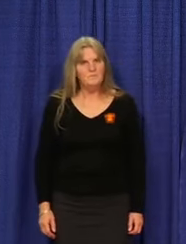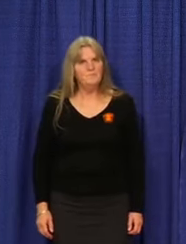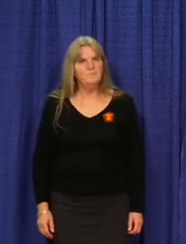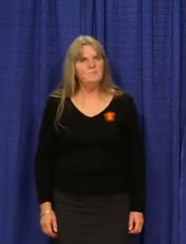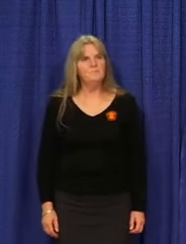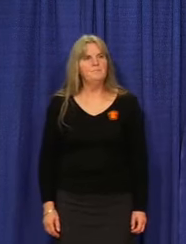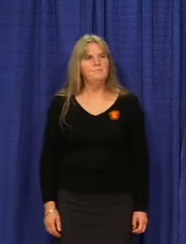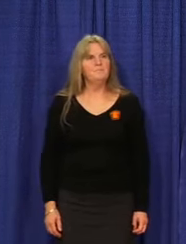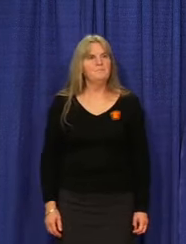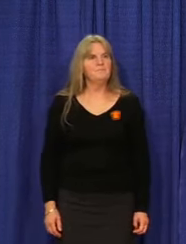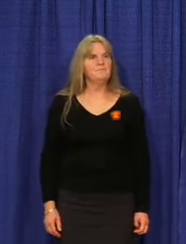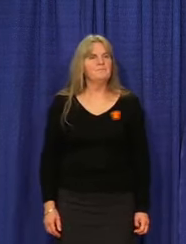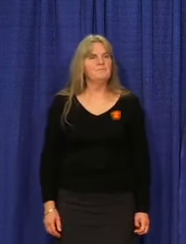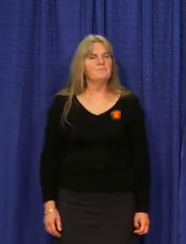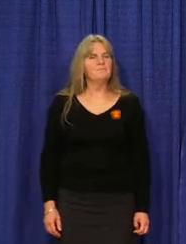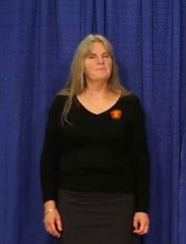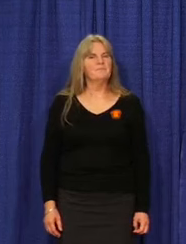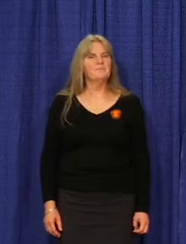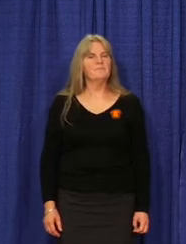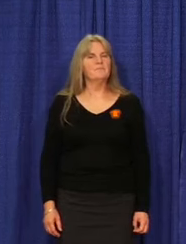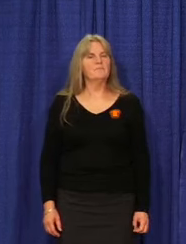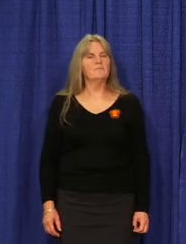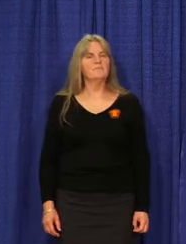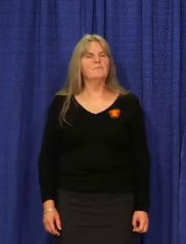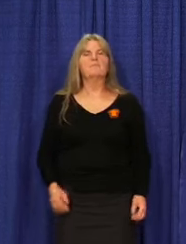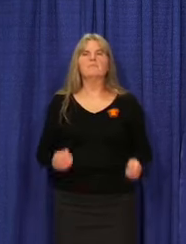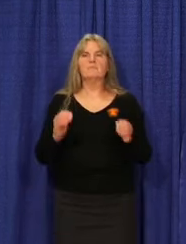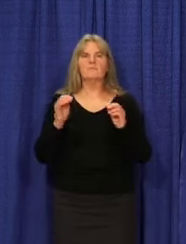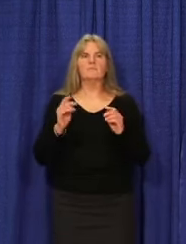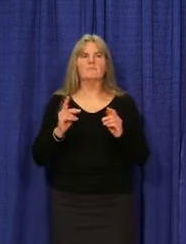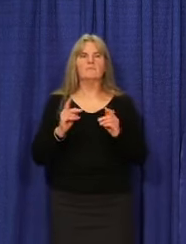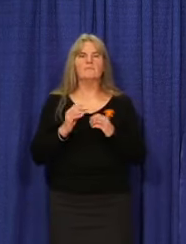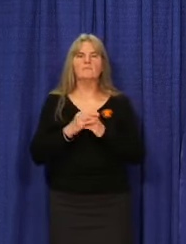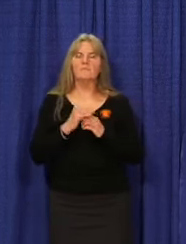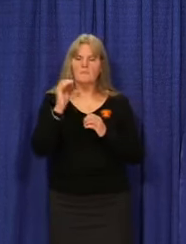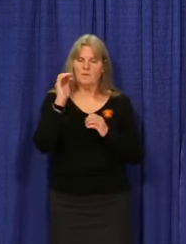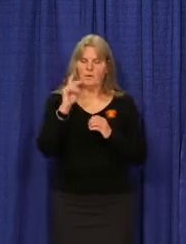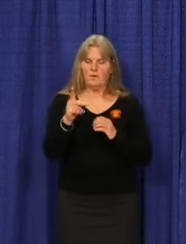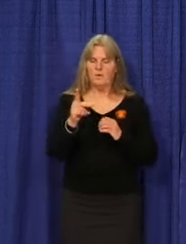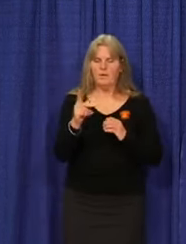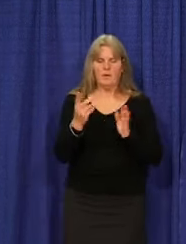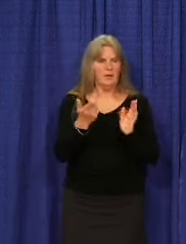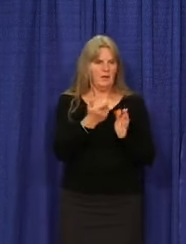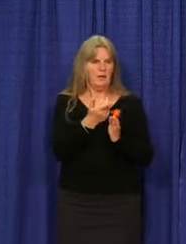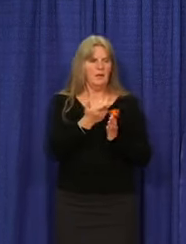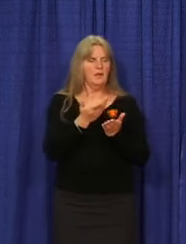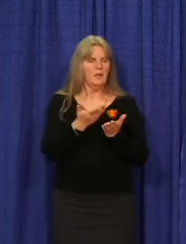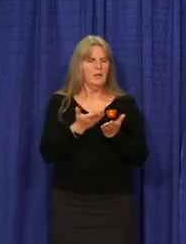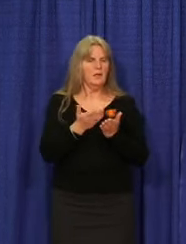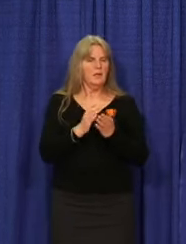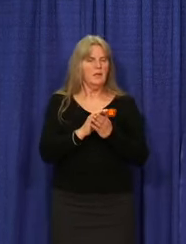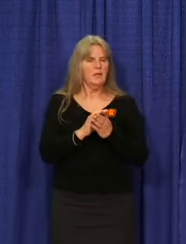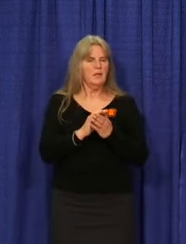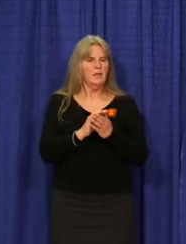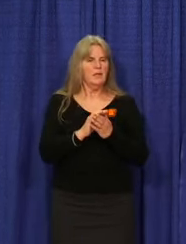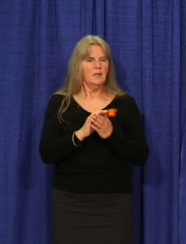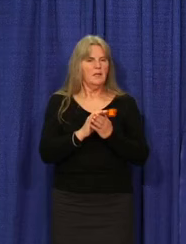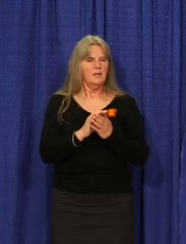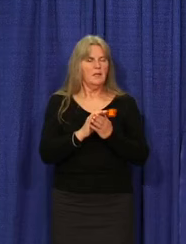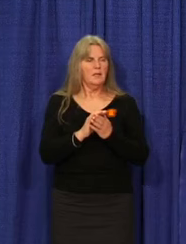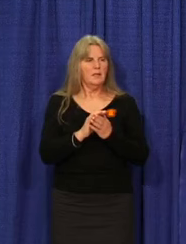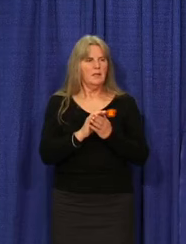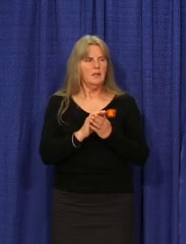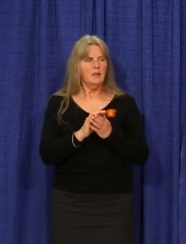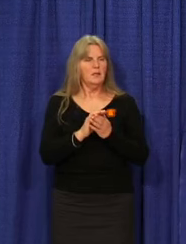embêter. Mr. Streicker, so it is fair to say then that the level of scrutiny,